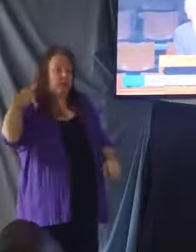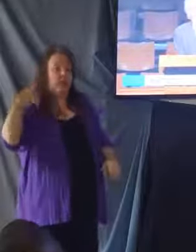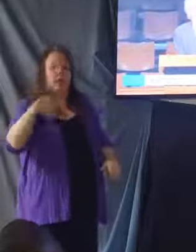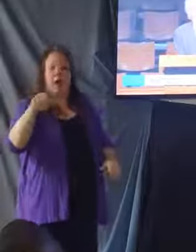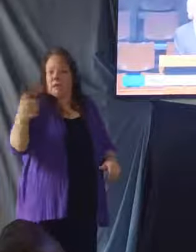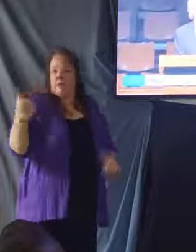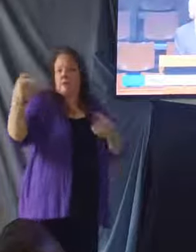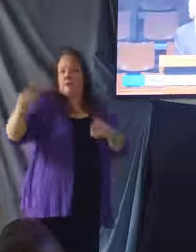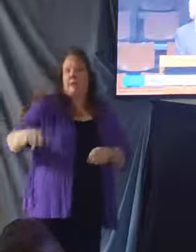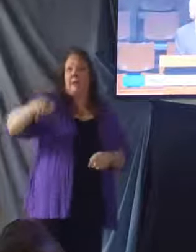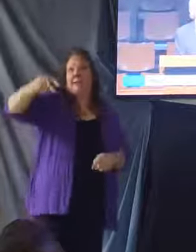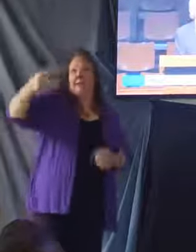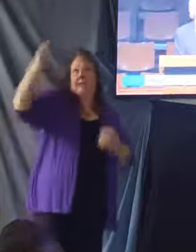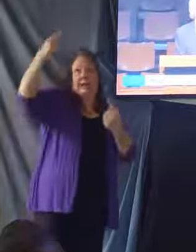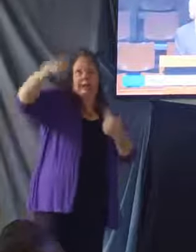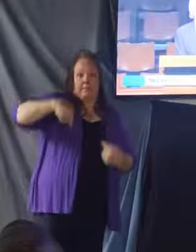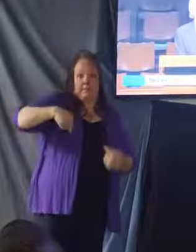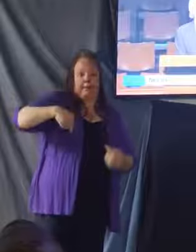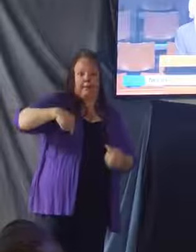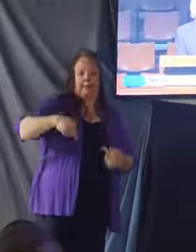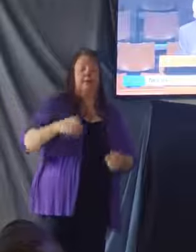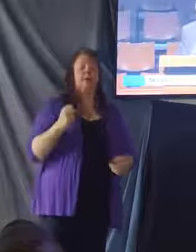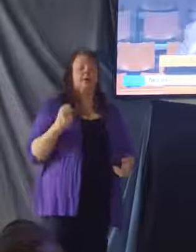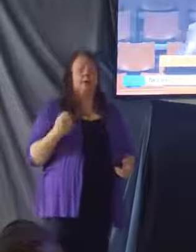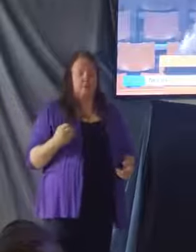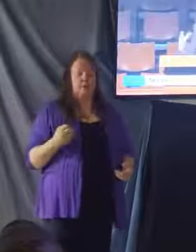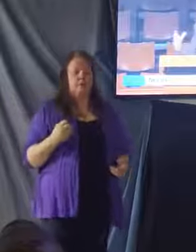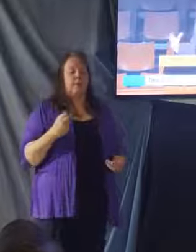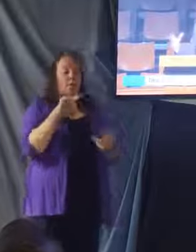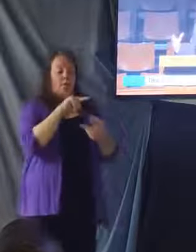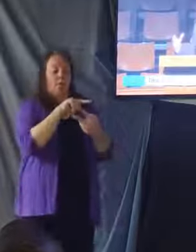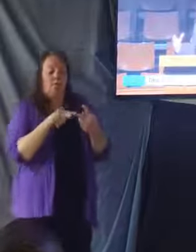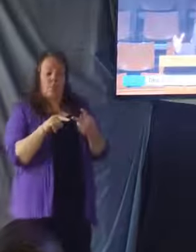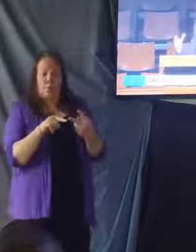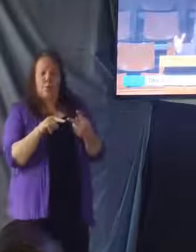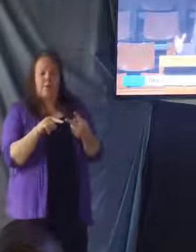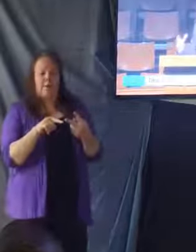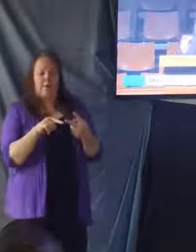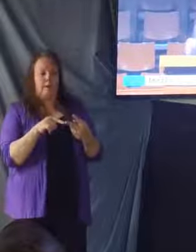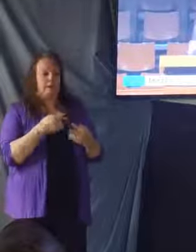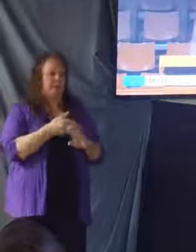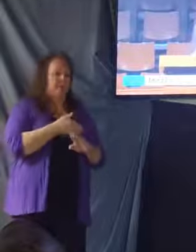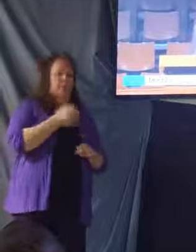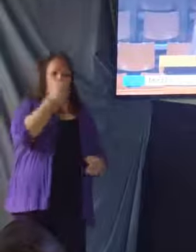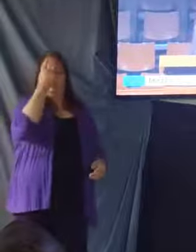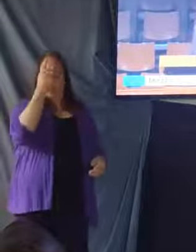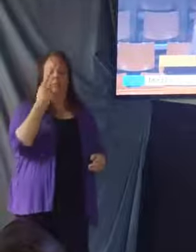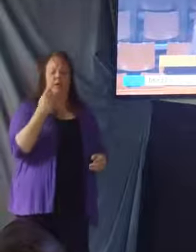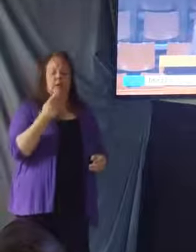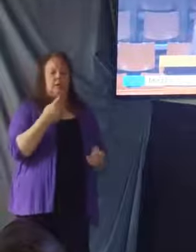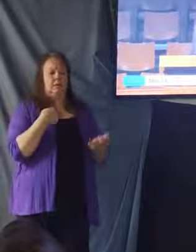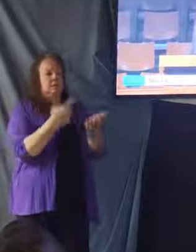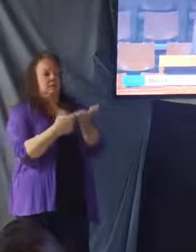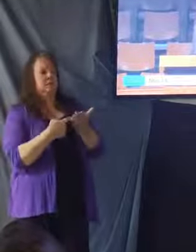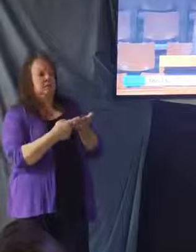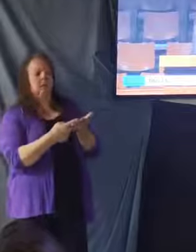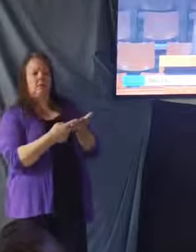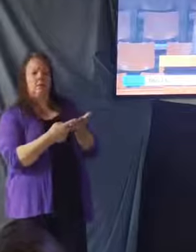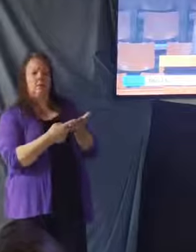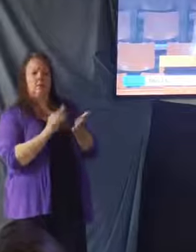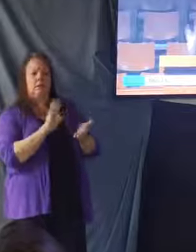things would happen at the second coming. So those things were not revealed. Everything that was talked about